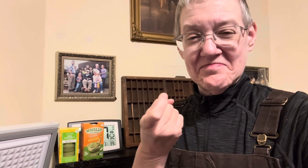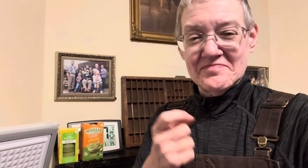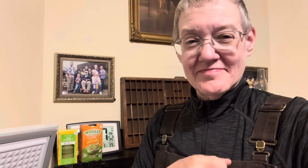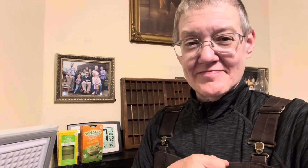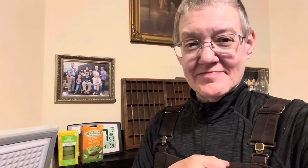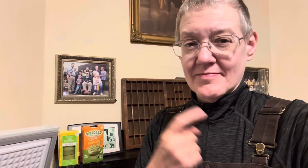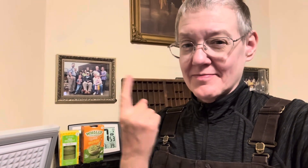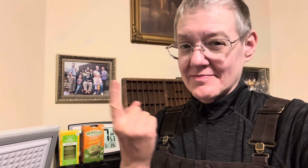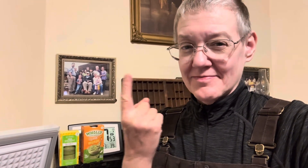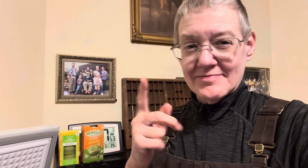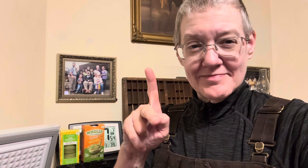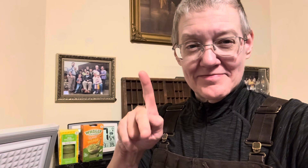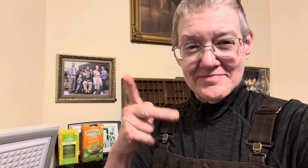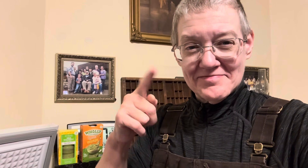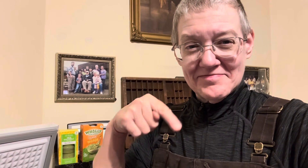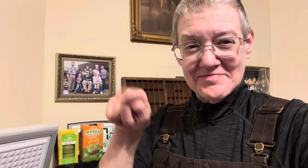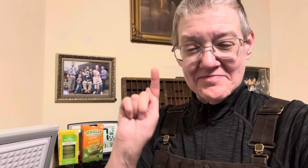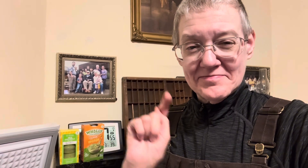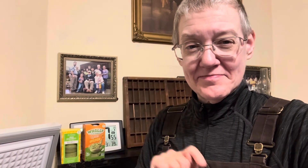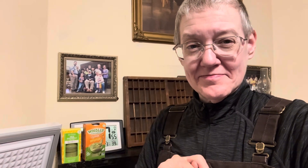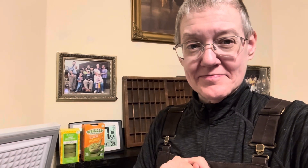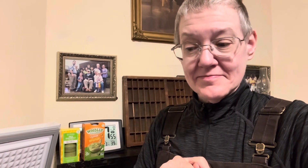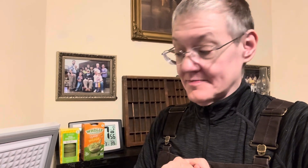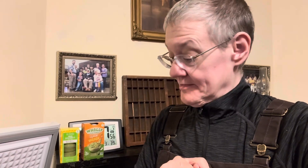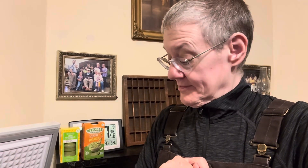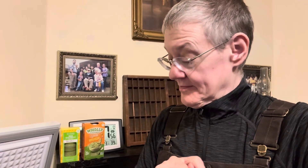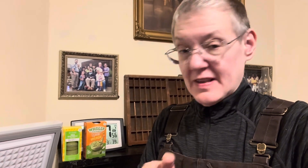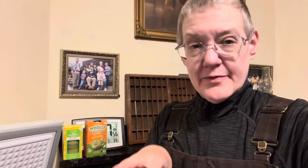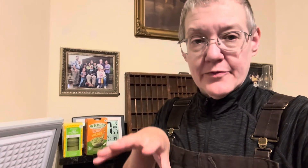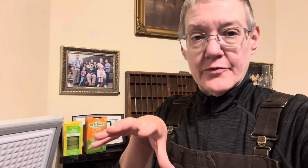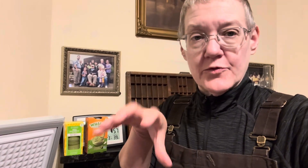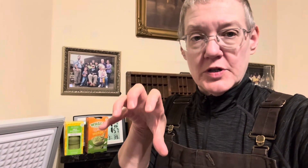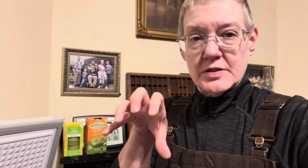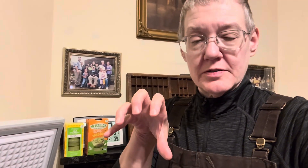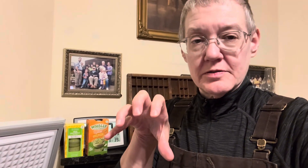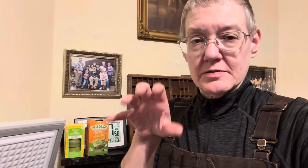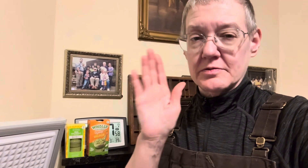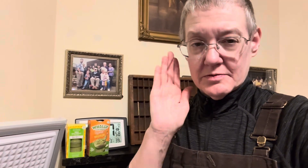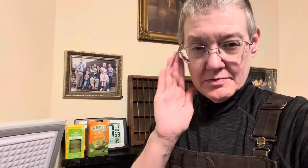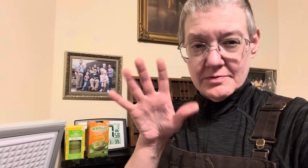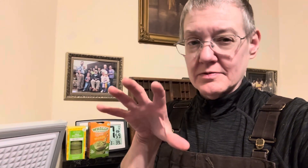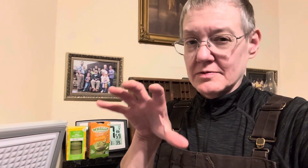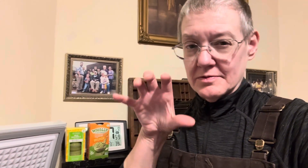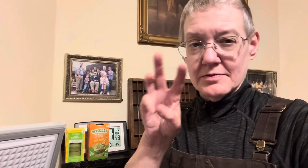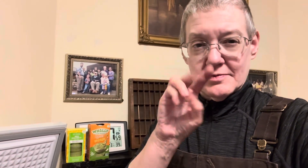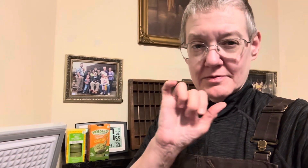the amount in the packaging. So always double check your carbs.